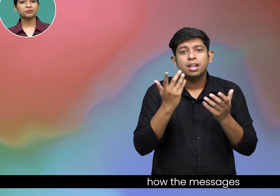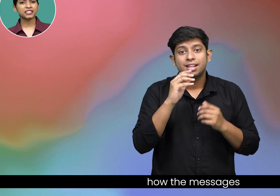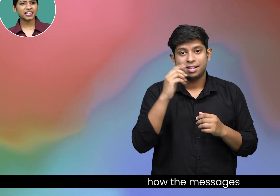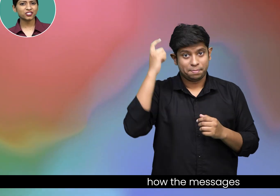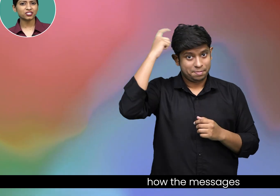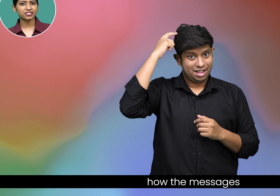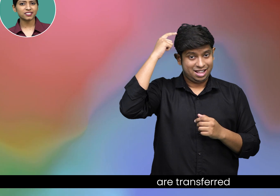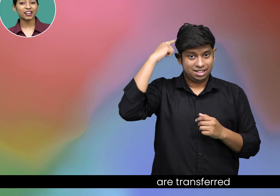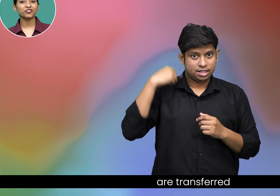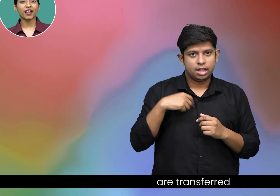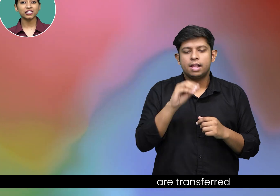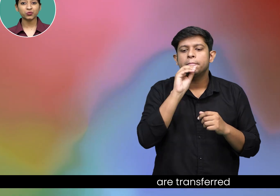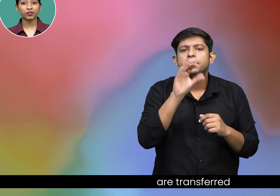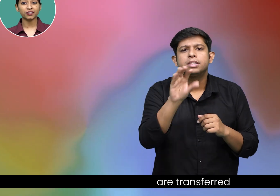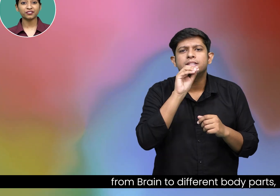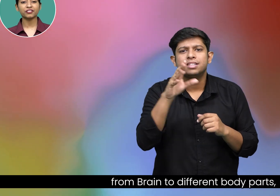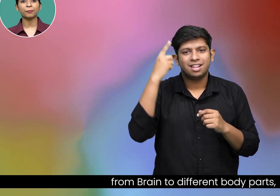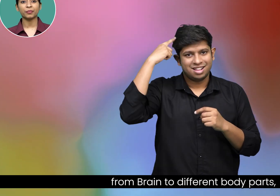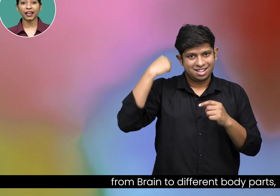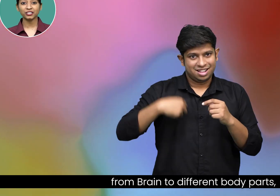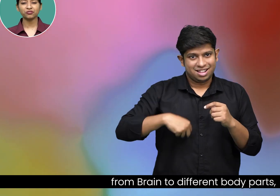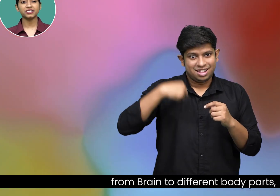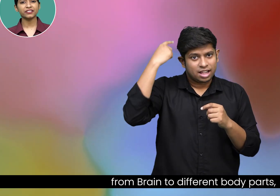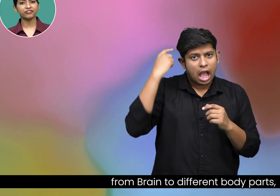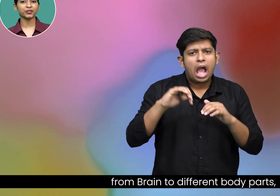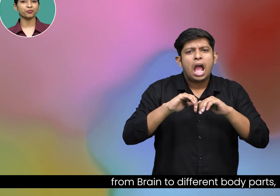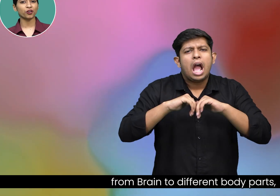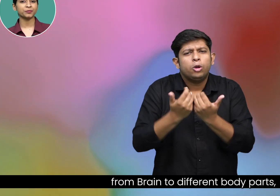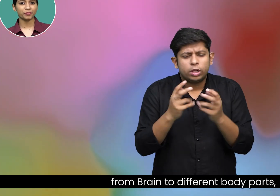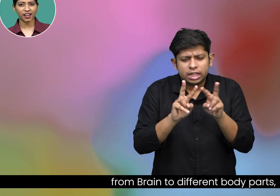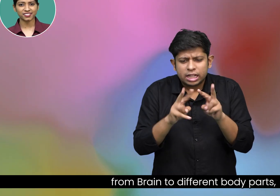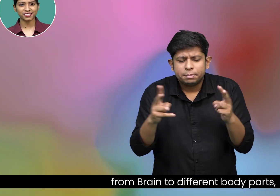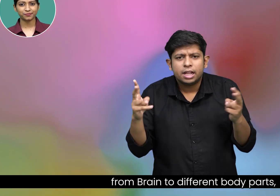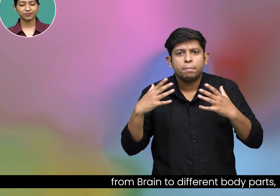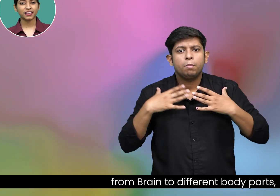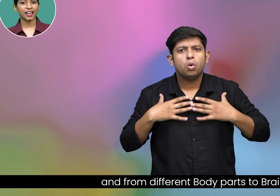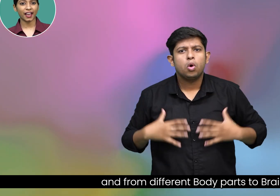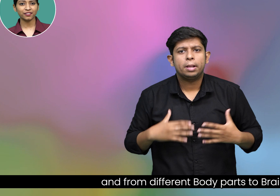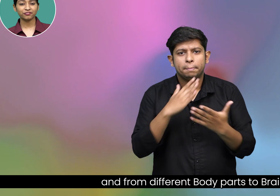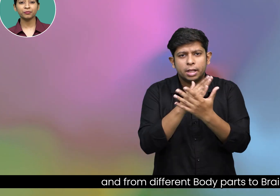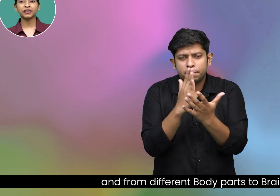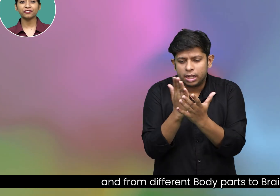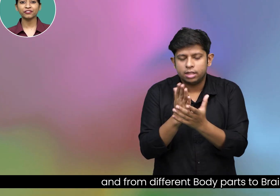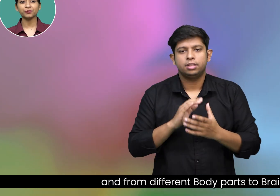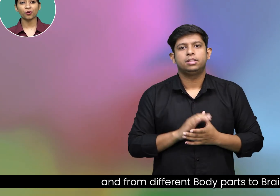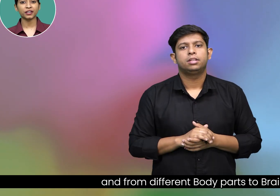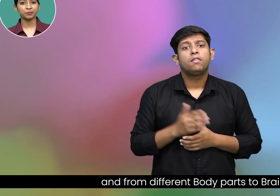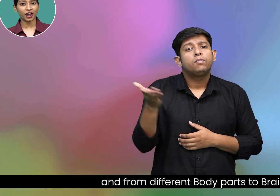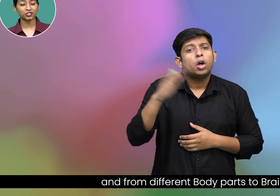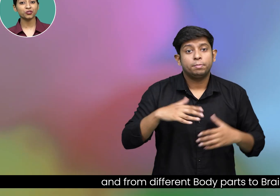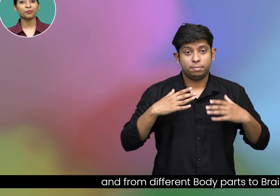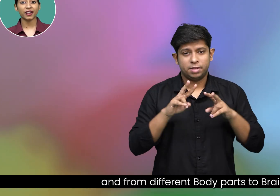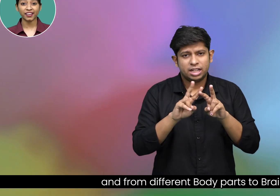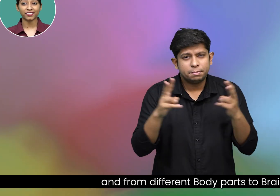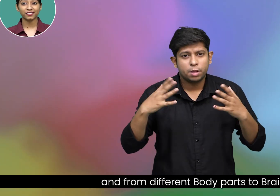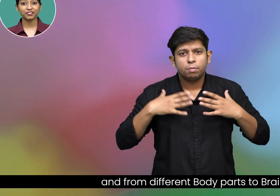how the messages are transferred from brain to different body parts and from different body